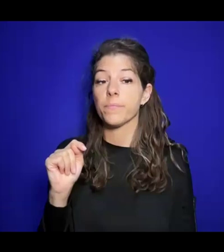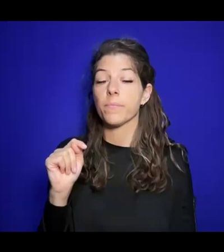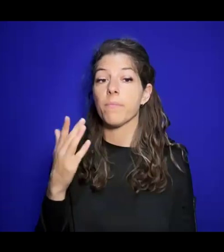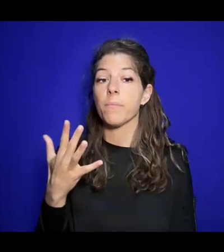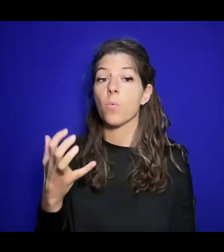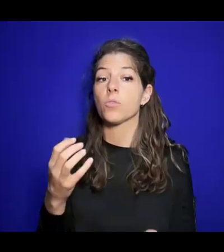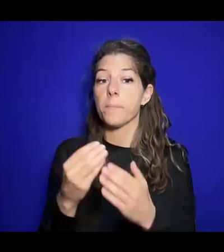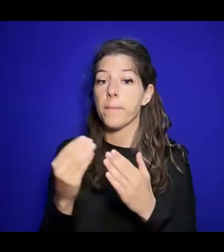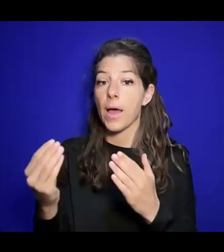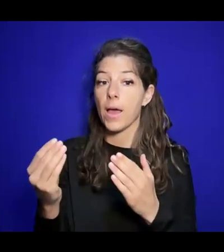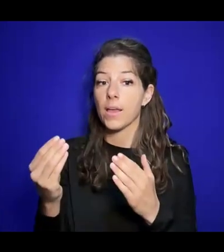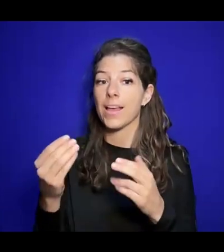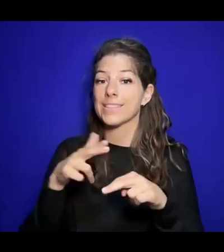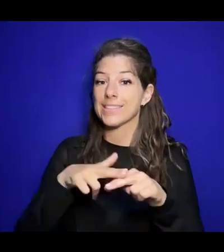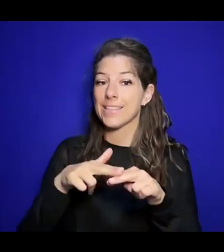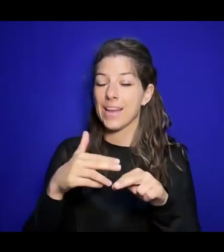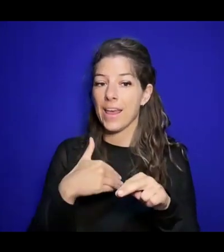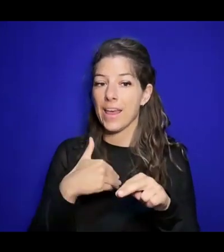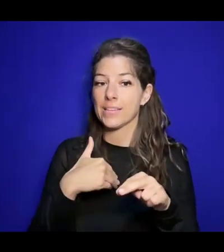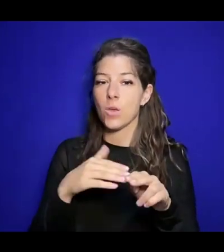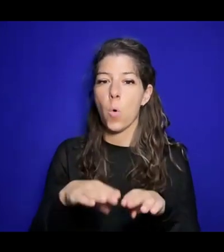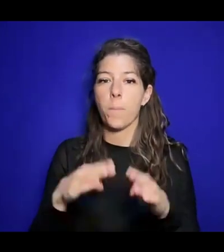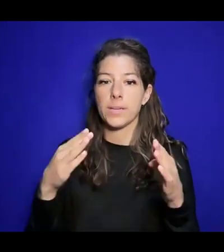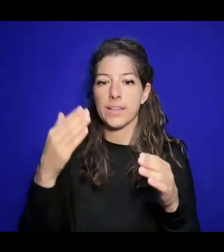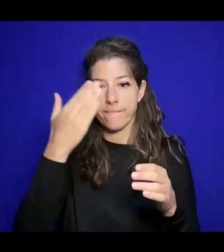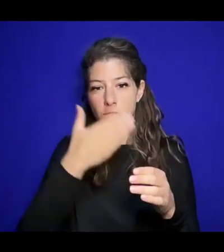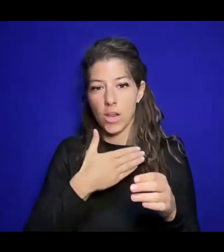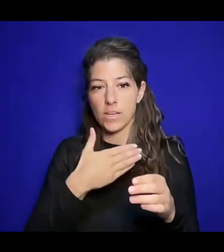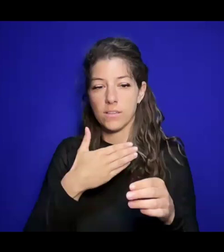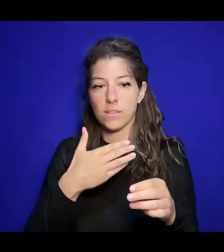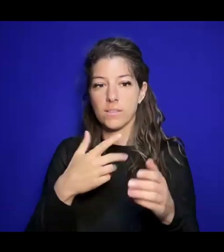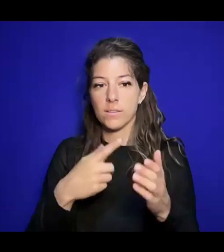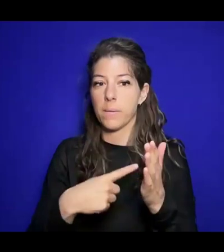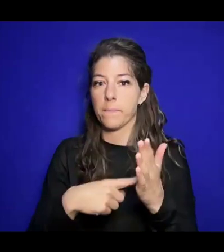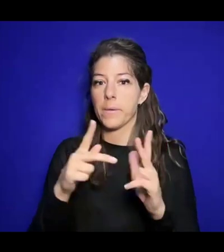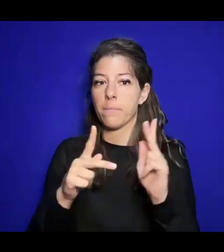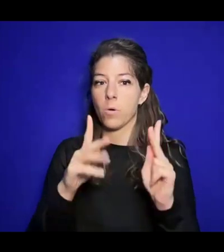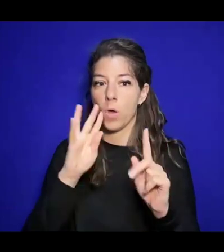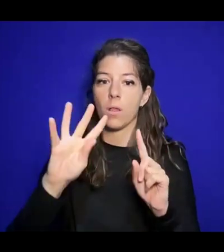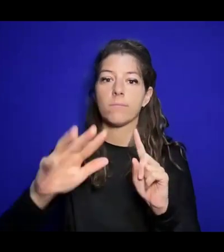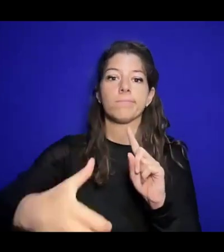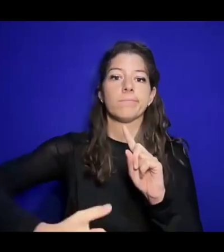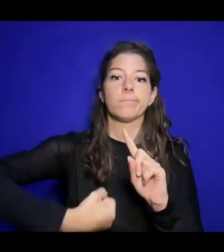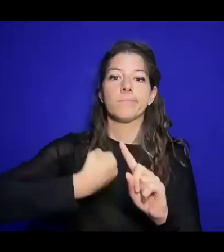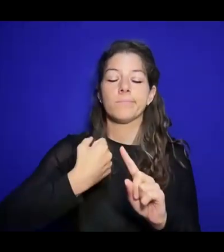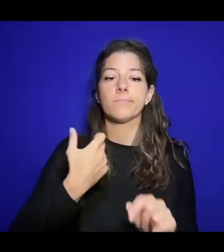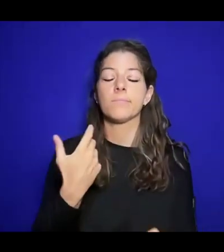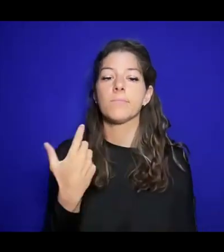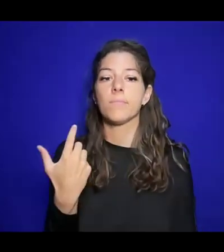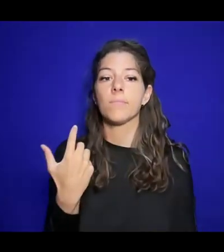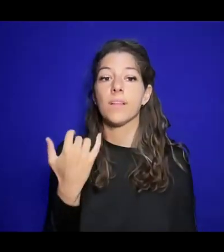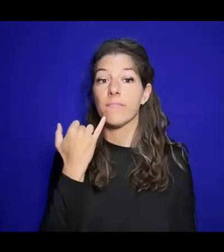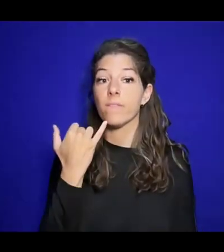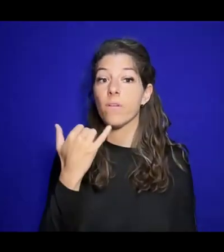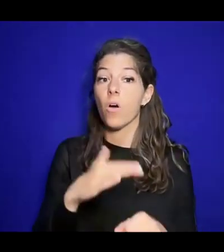want to buy one of those seats that has the opening in the front. So sometimes people will reach in through the front. If you do it